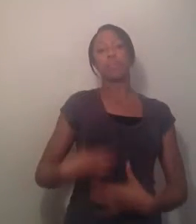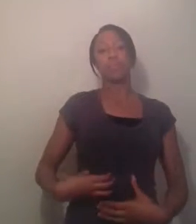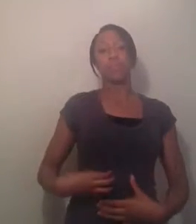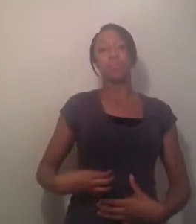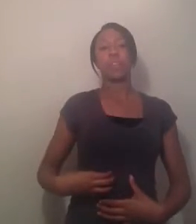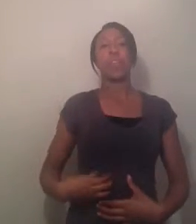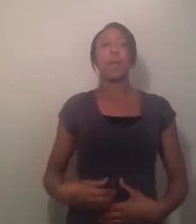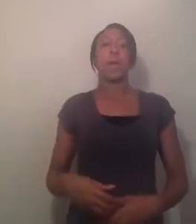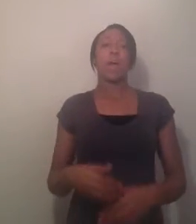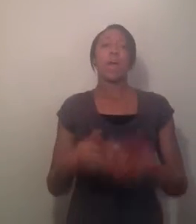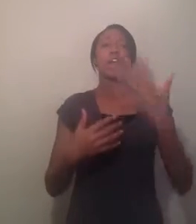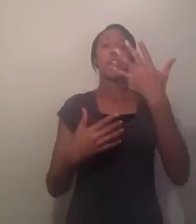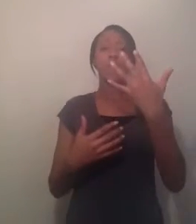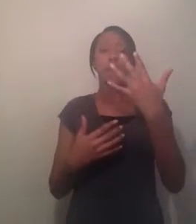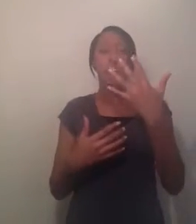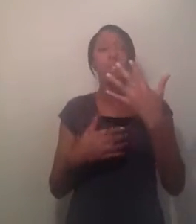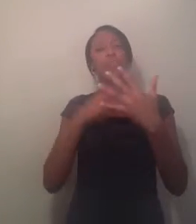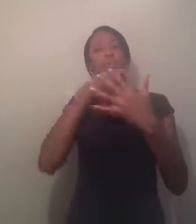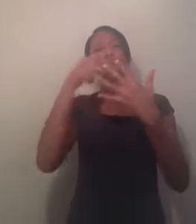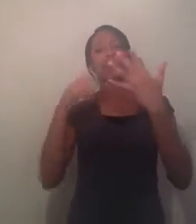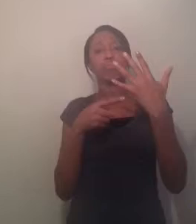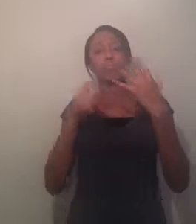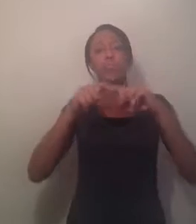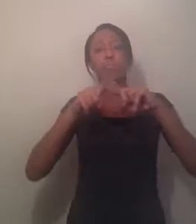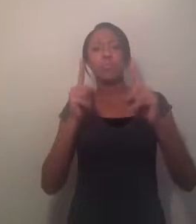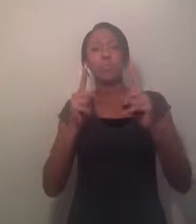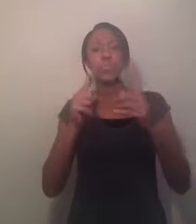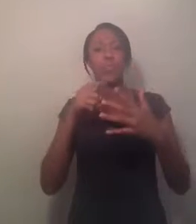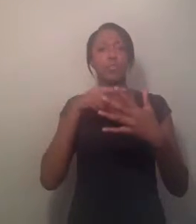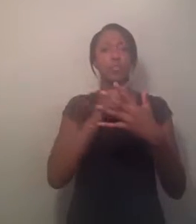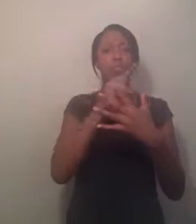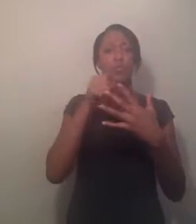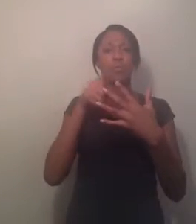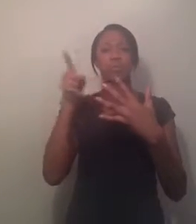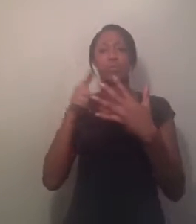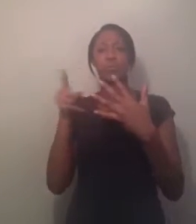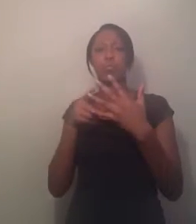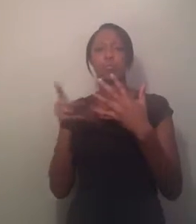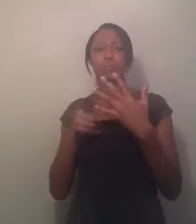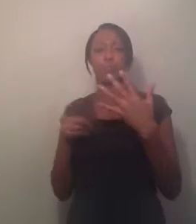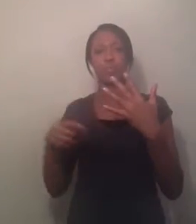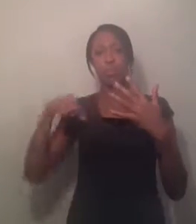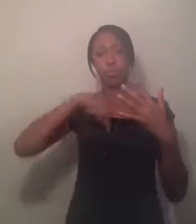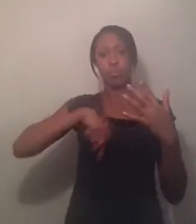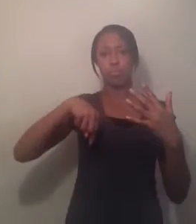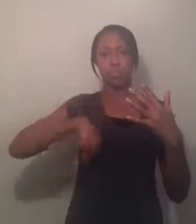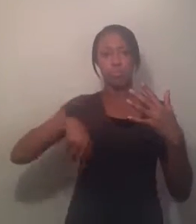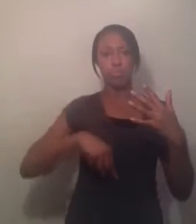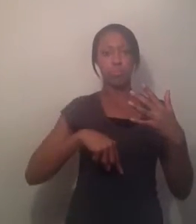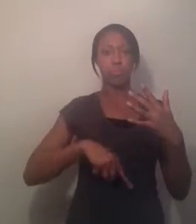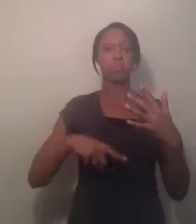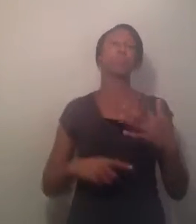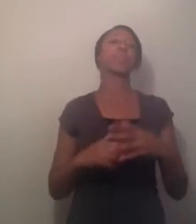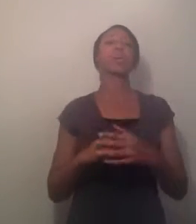ducts, which are the narrow inlets into the alveolar sacs. The structure of the trachea, bronchi,